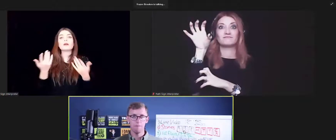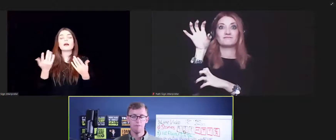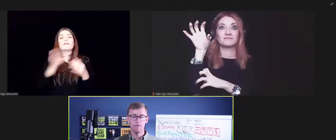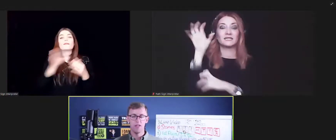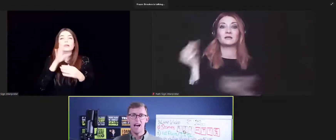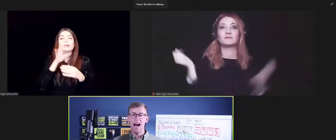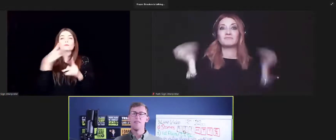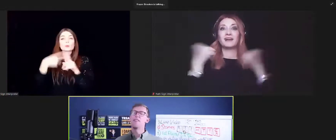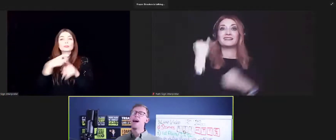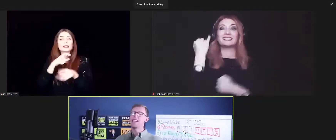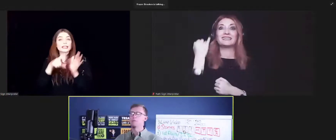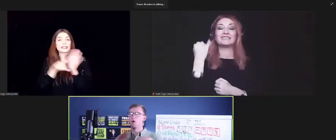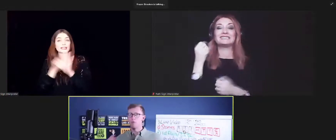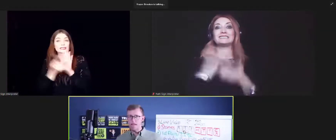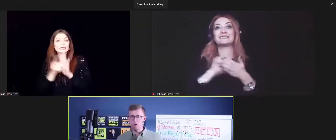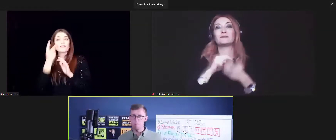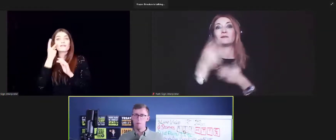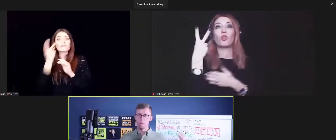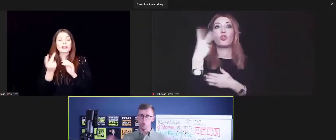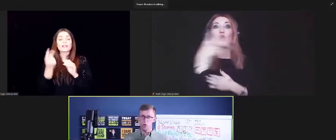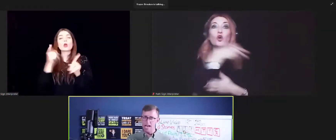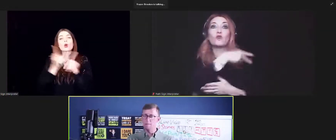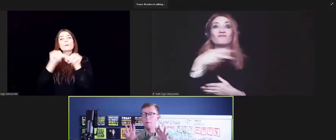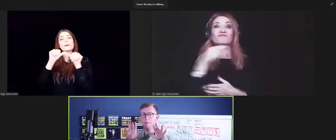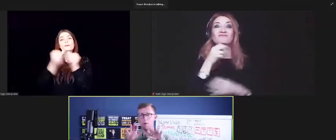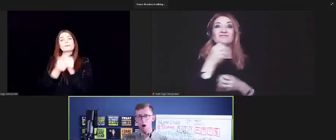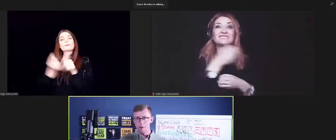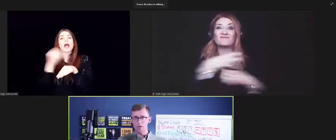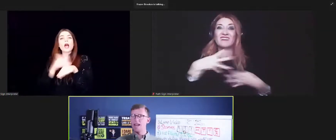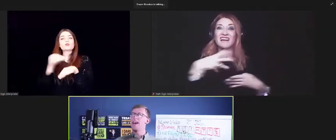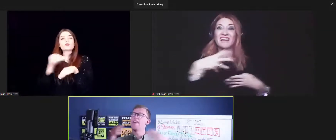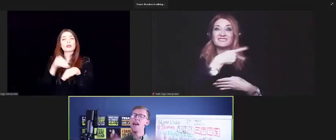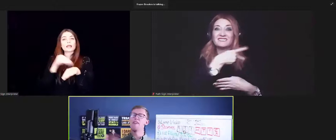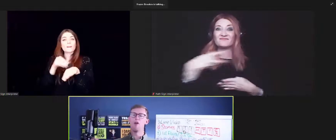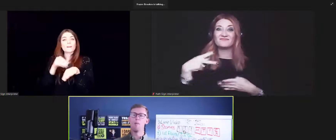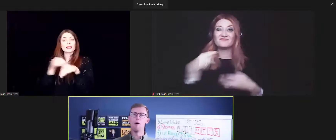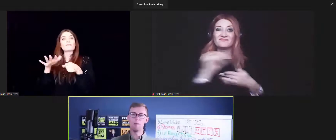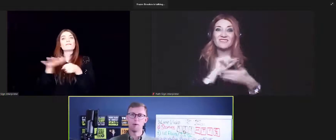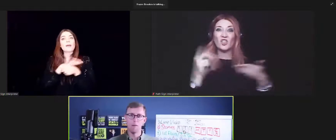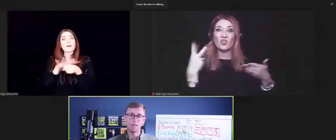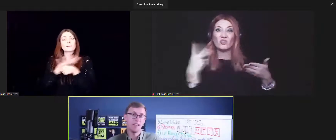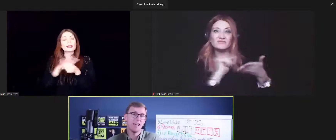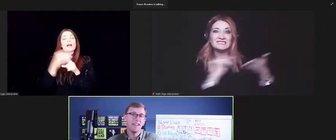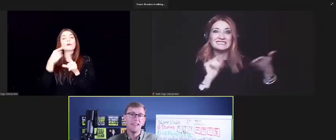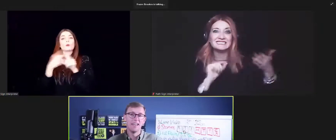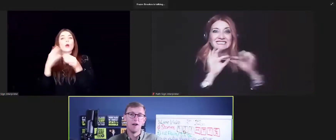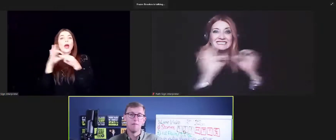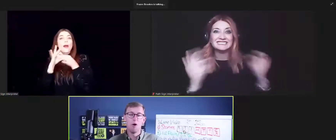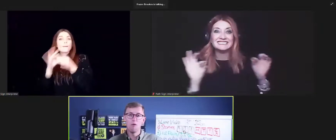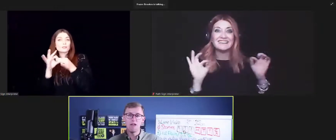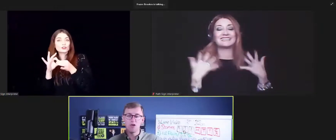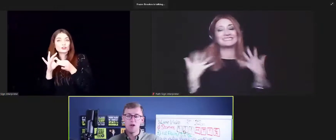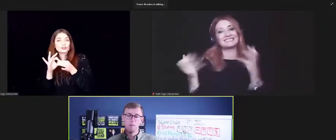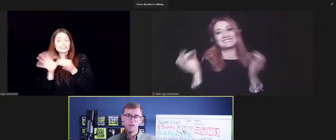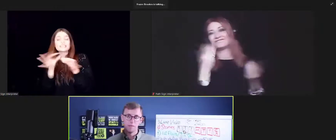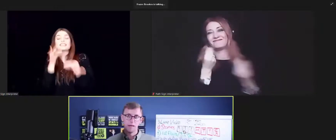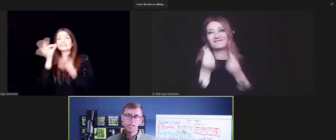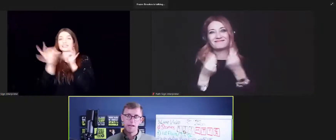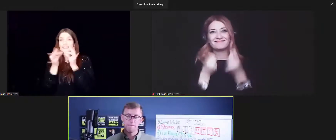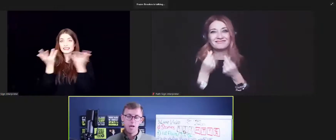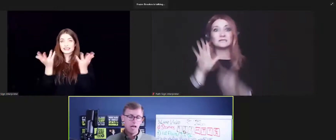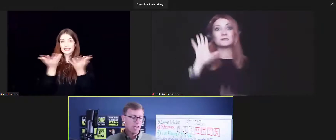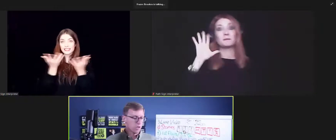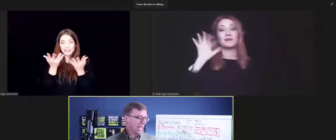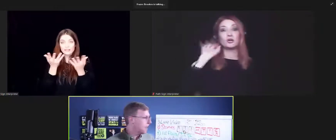right? And then that gets more reach, more people see it, more people comment on it, and therefore more people comment on it. More reach, more